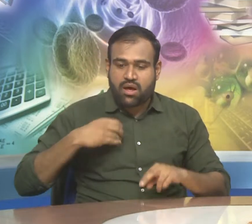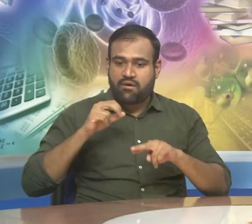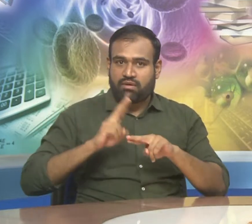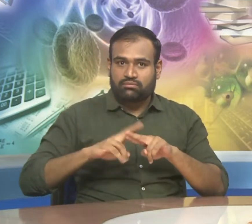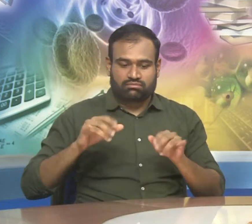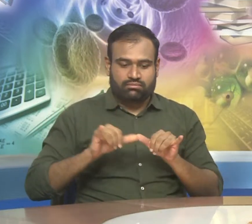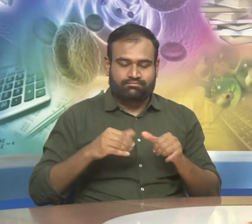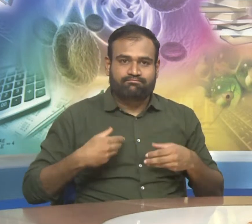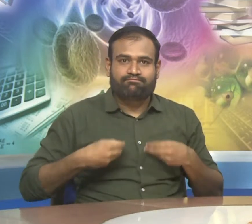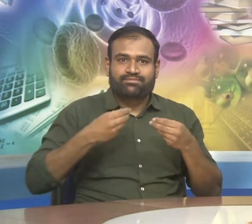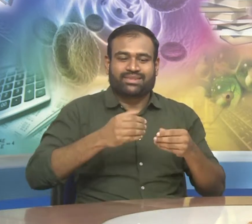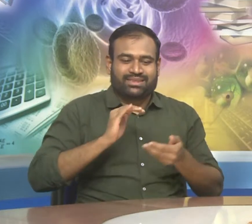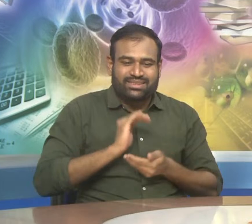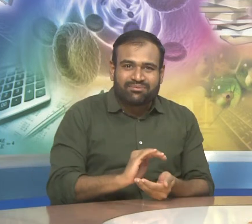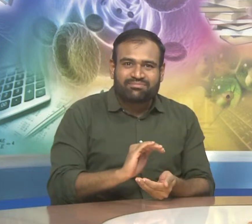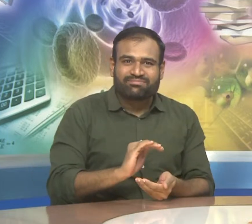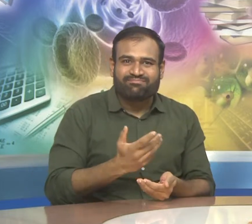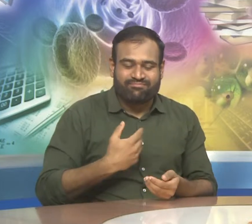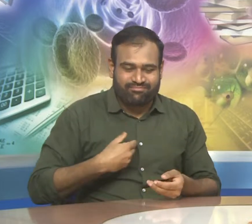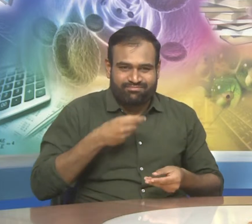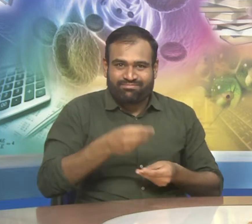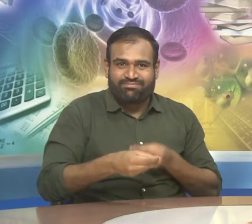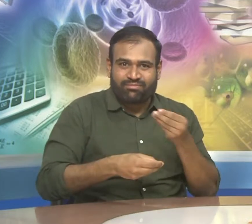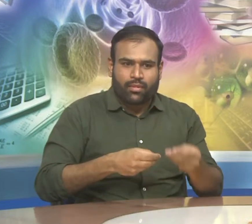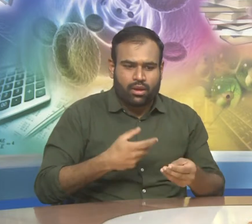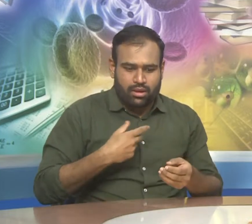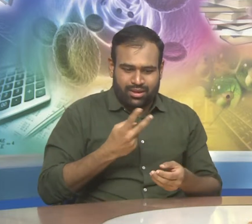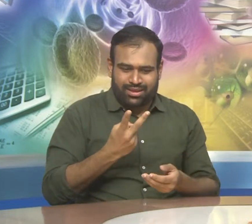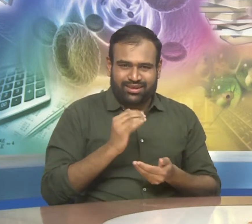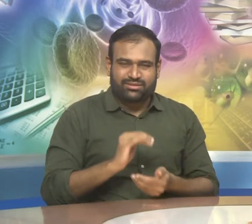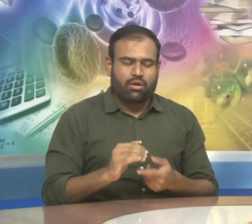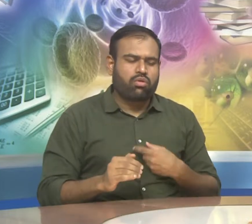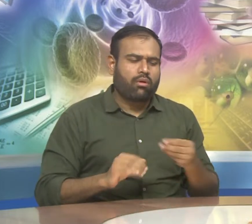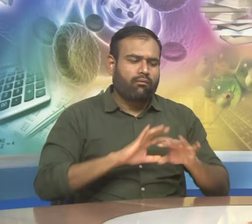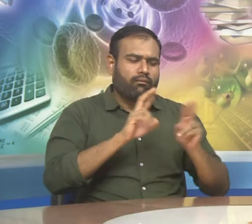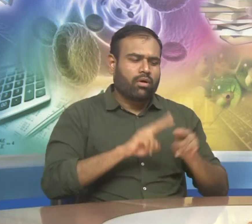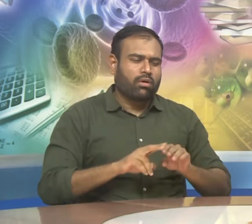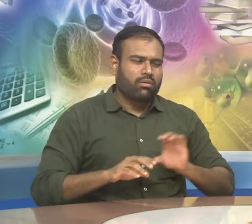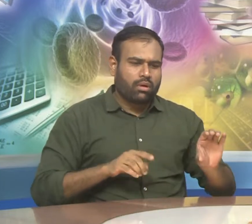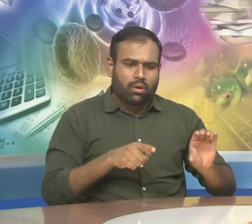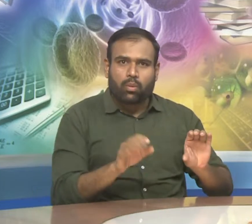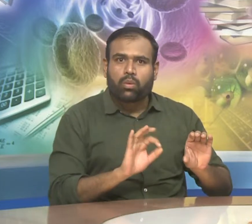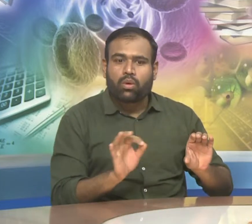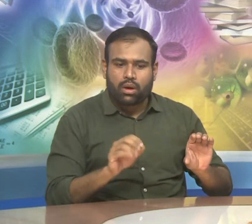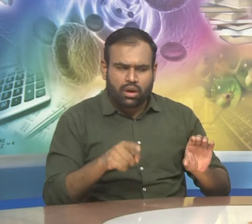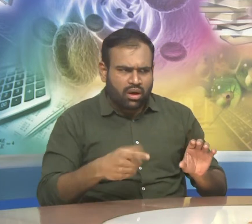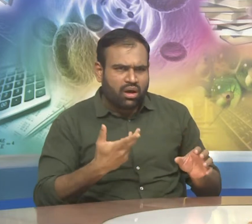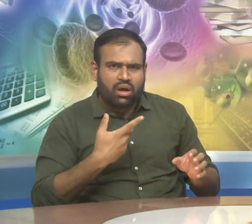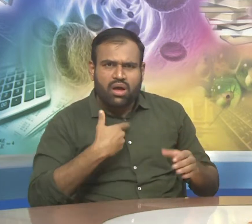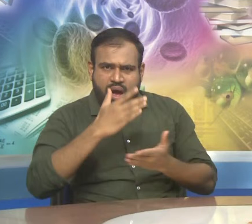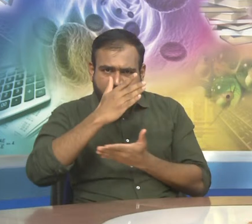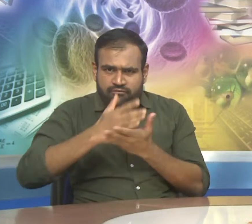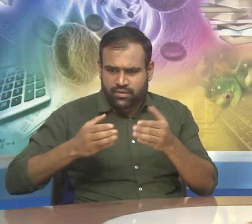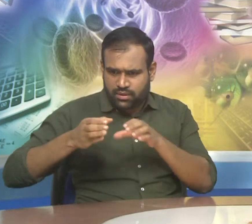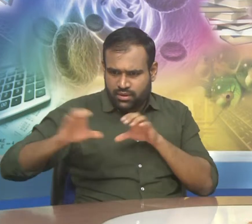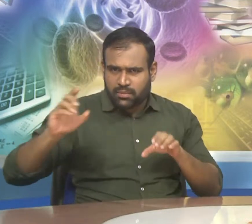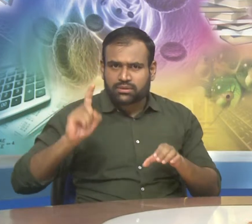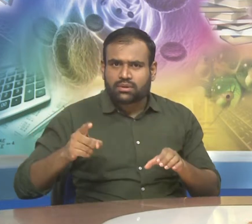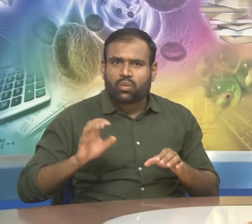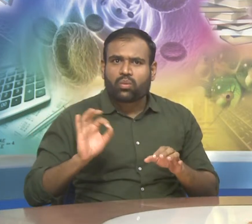action or process of inheriting a title, office, property, etc.